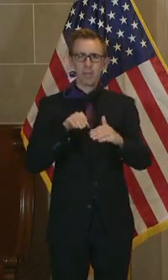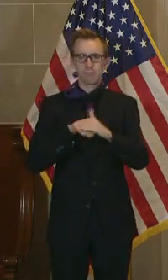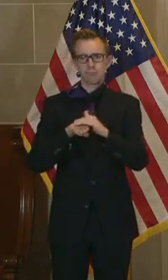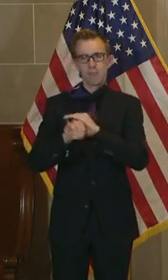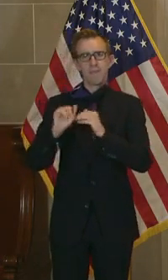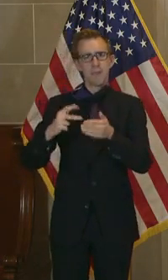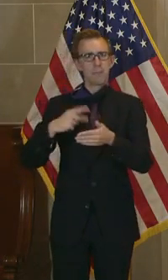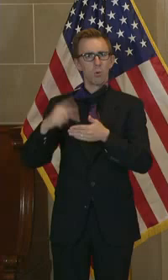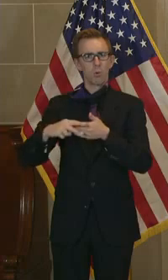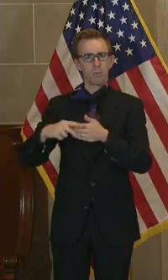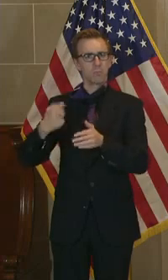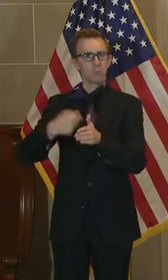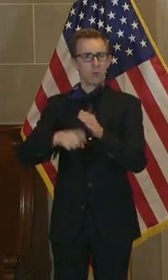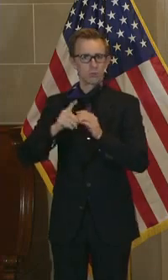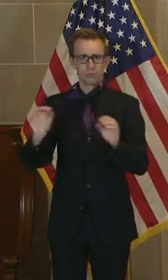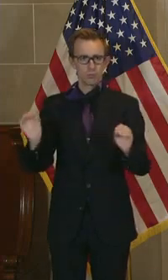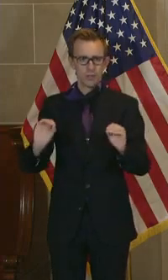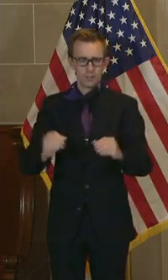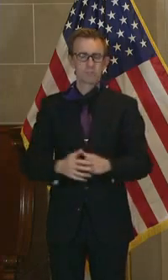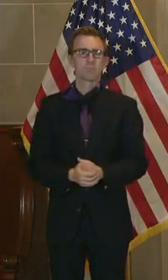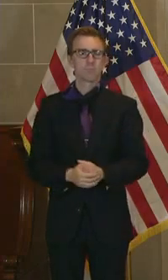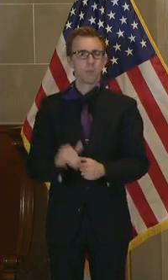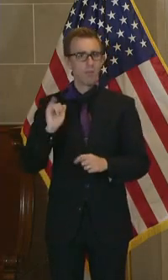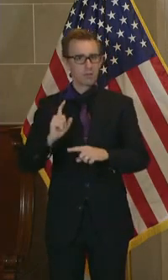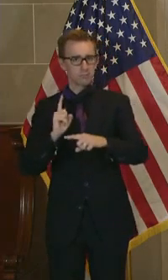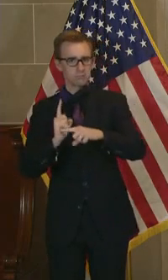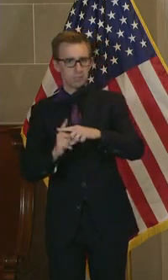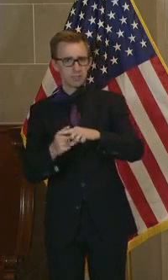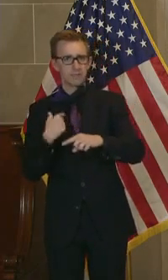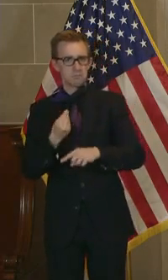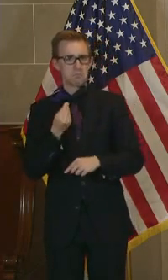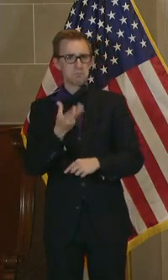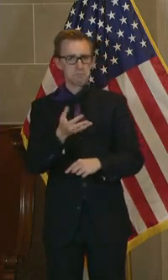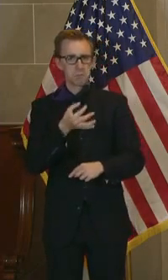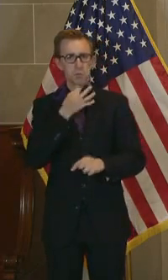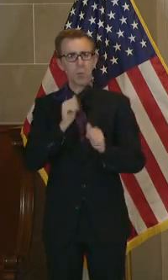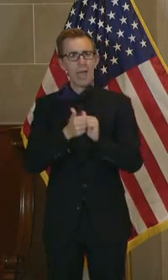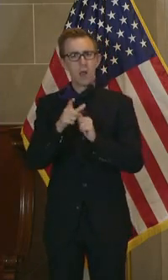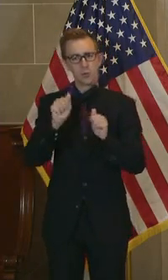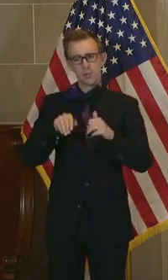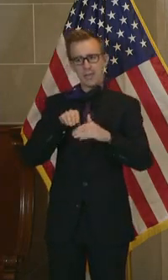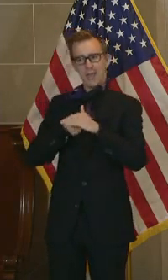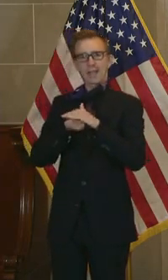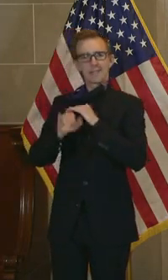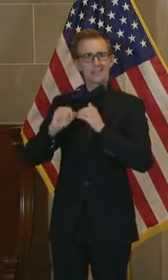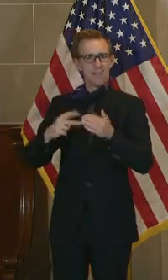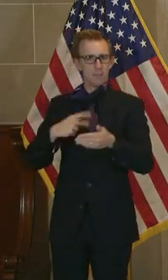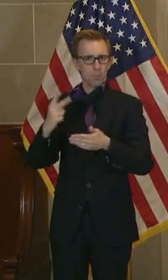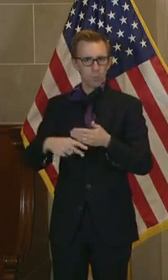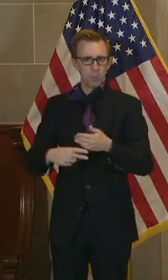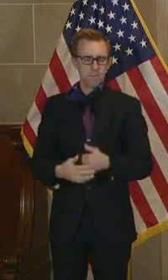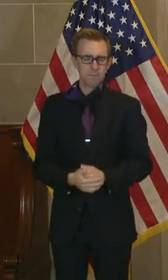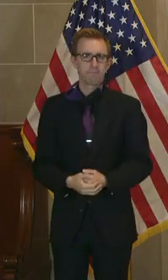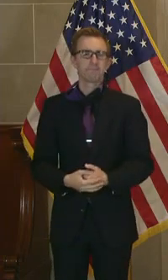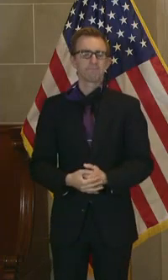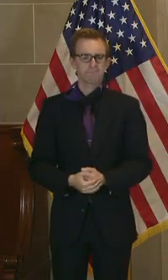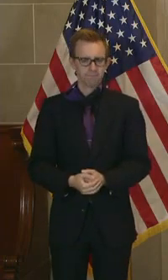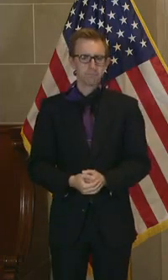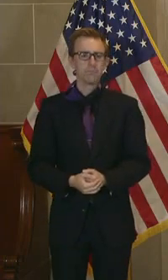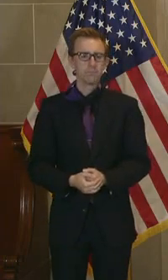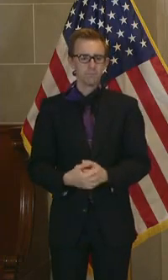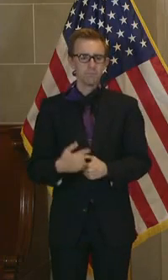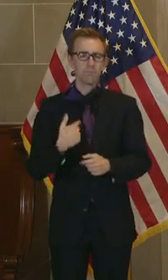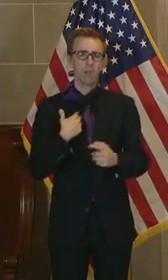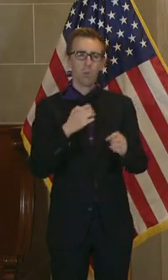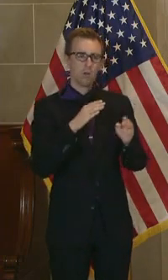Program at no charge. So that's the good news, and I'll tell you in a few minutes how to access the program. But I'd like to